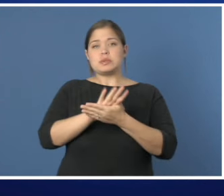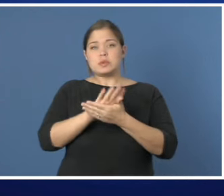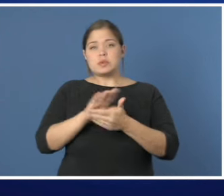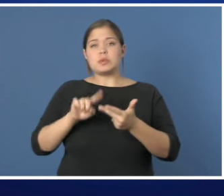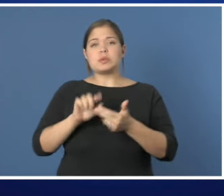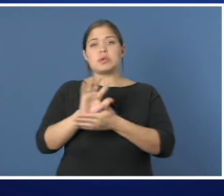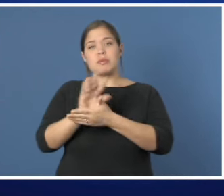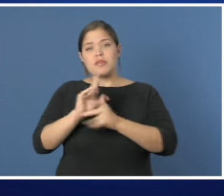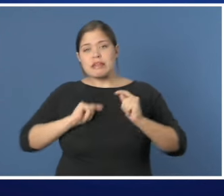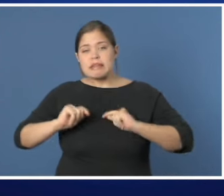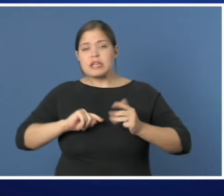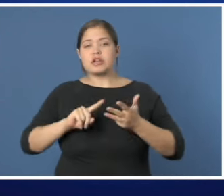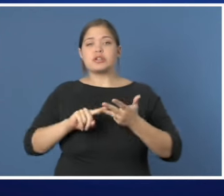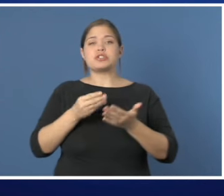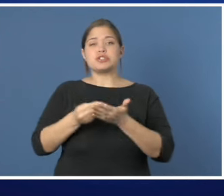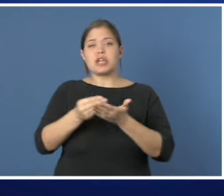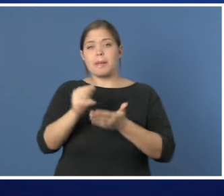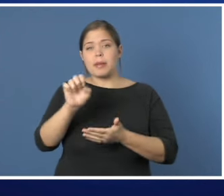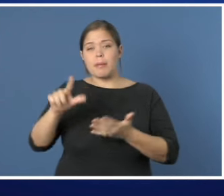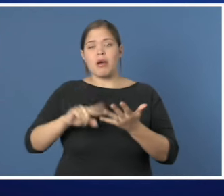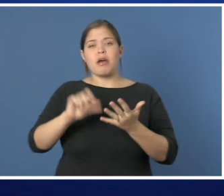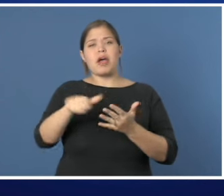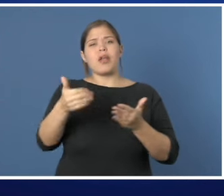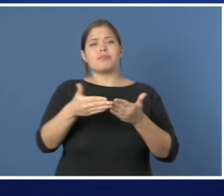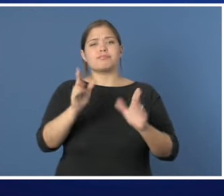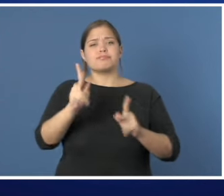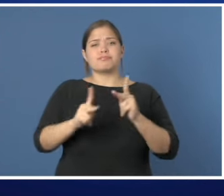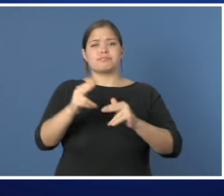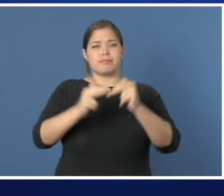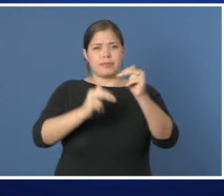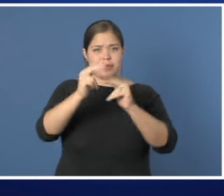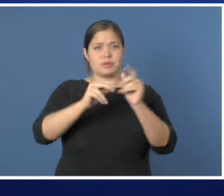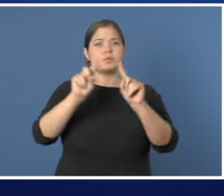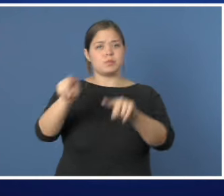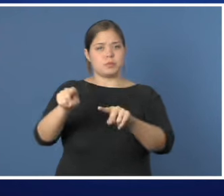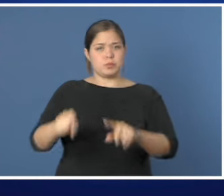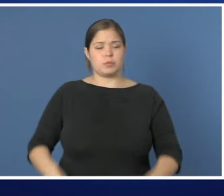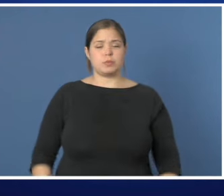movie theaters, shopping malls, and other community facilities.